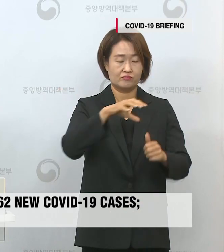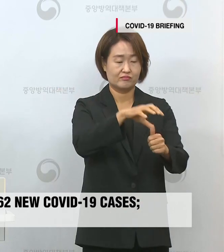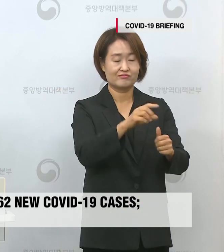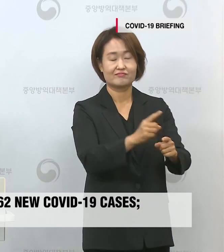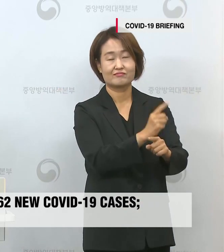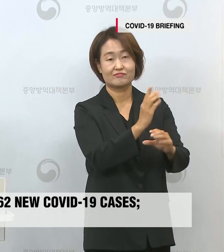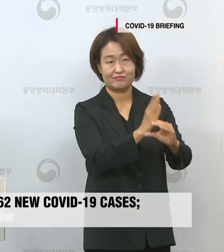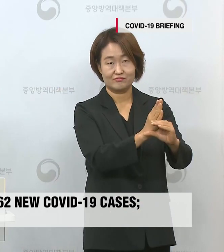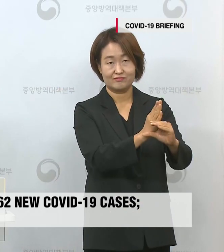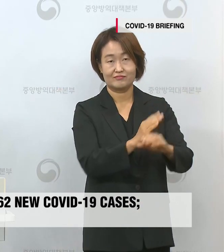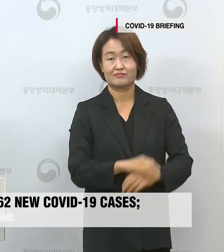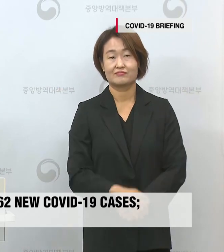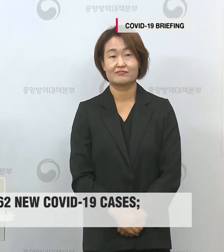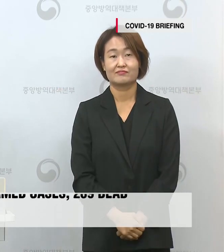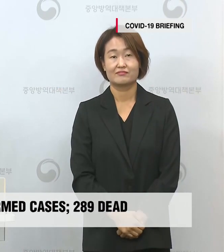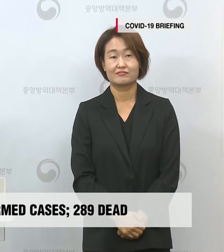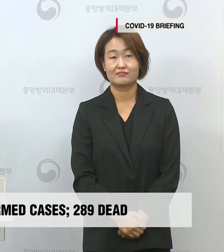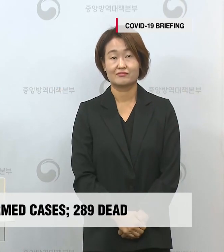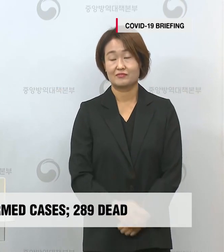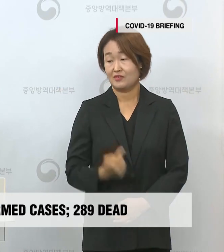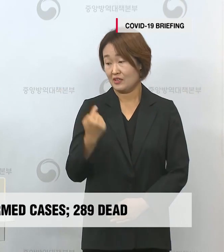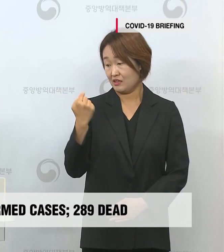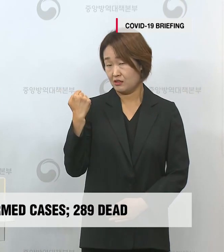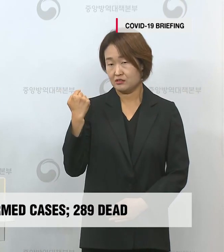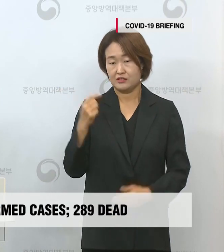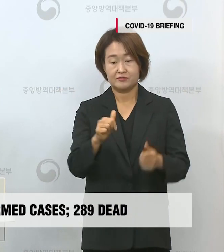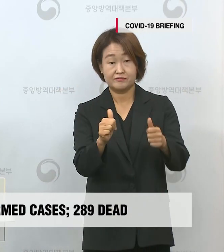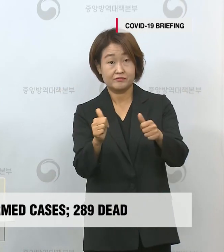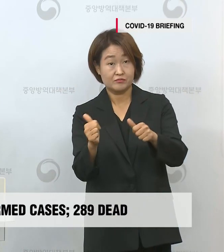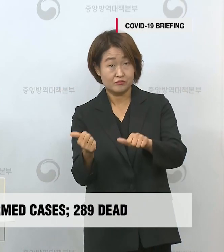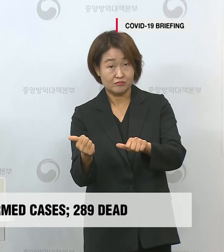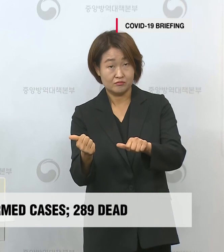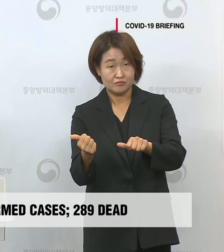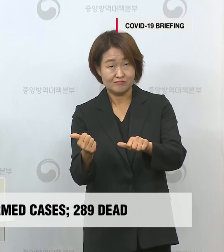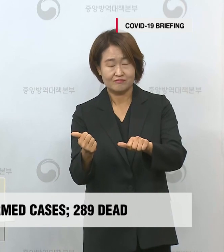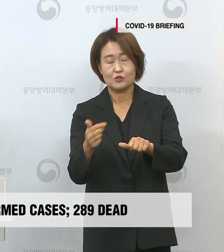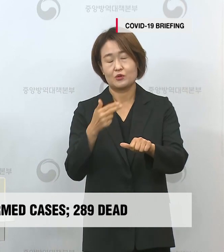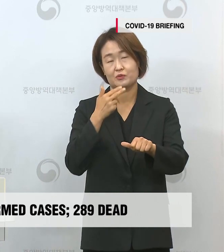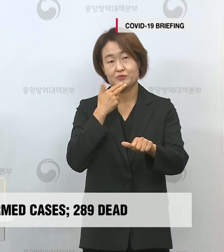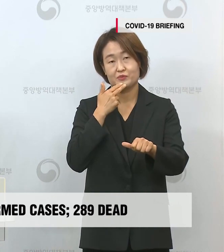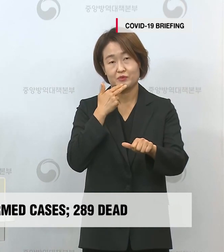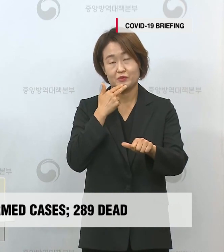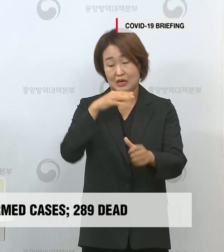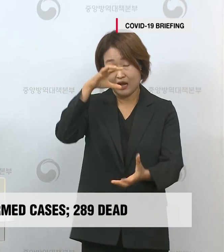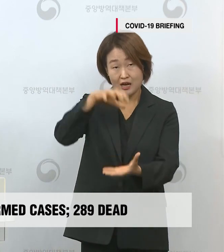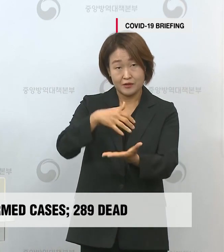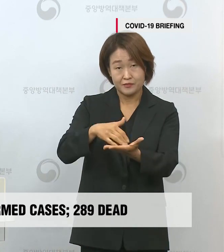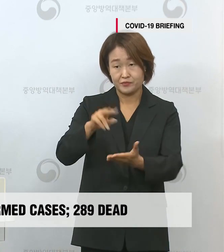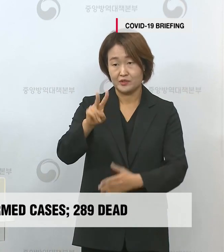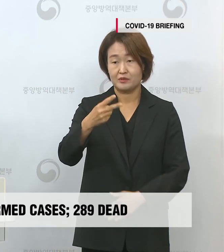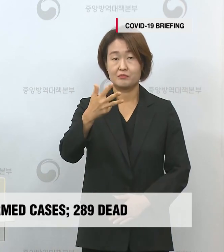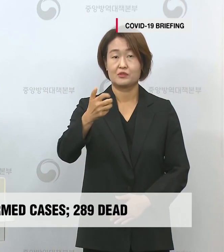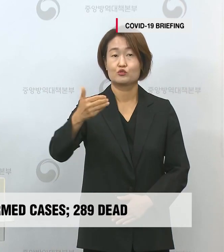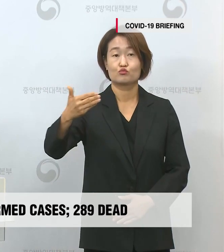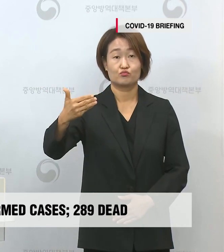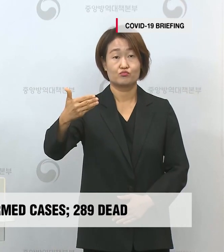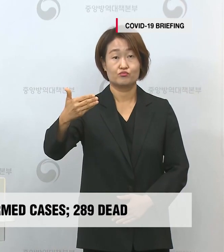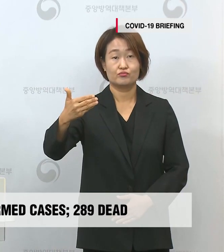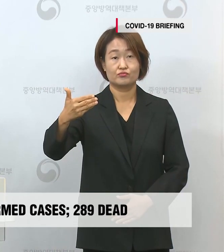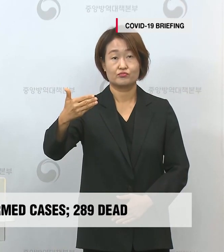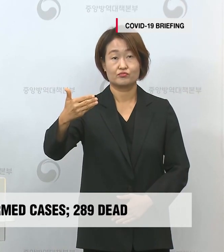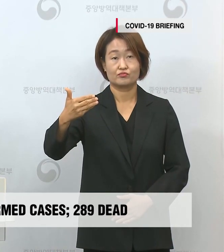recovery, while a total of 986 people are in quarantine. We have no additional fatality and the death